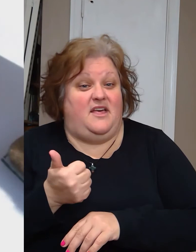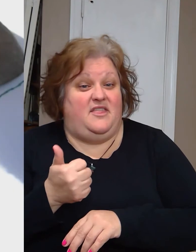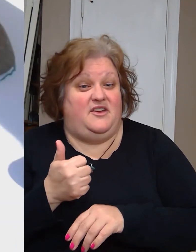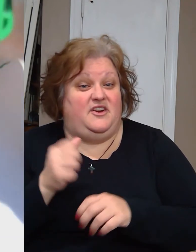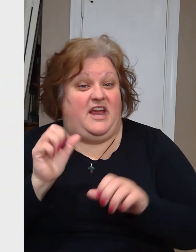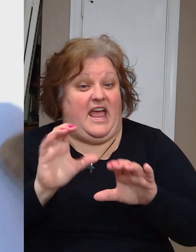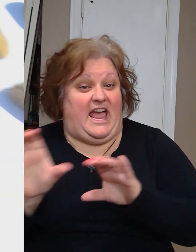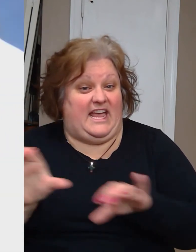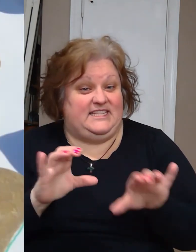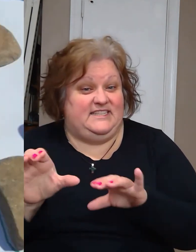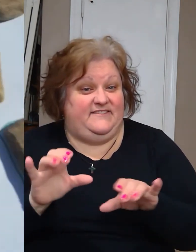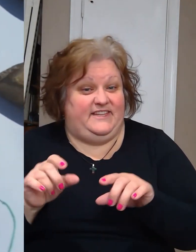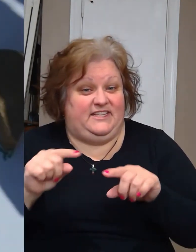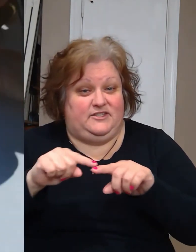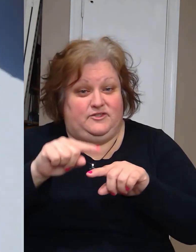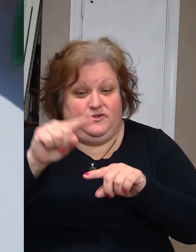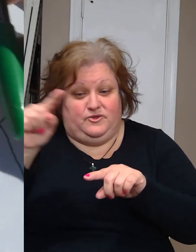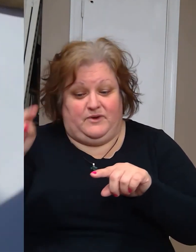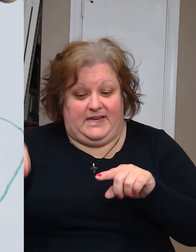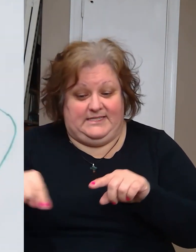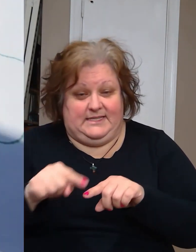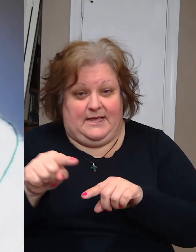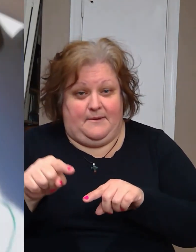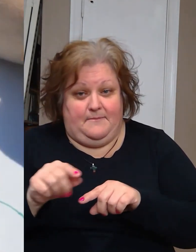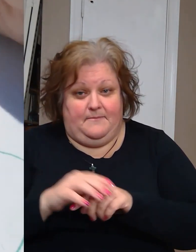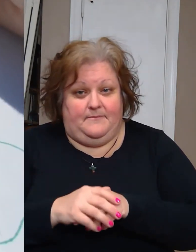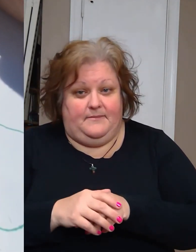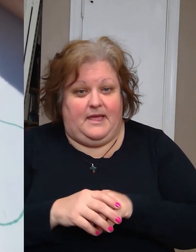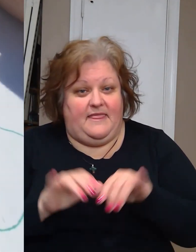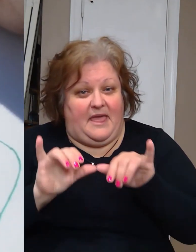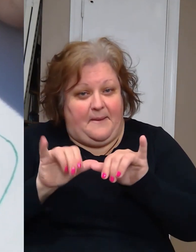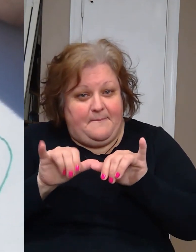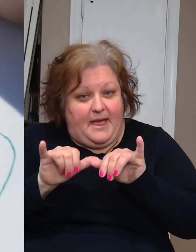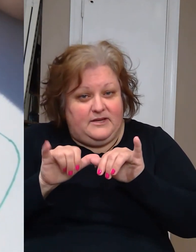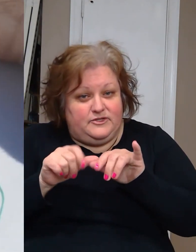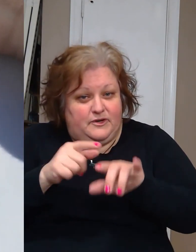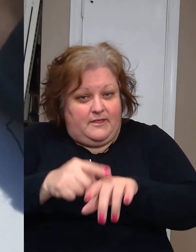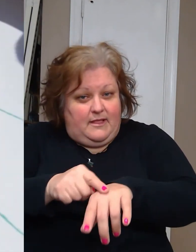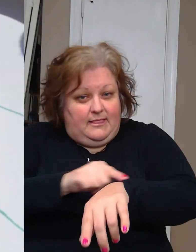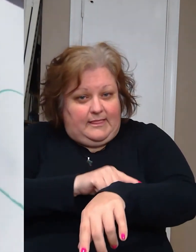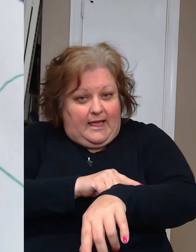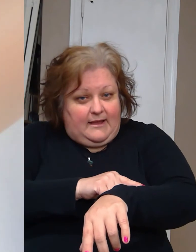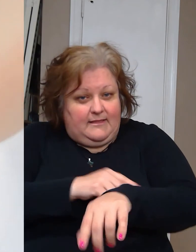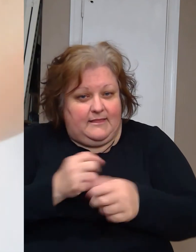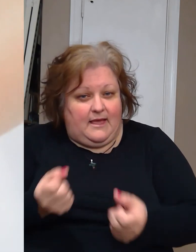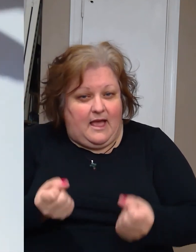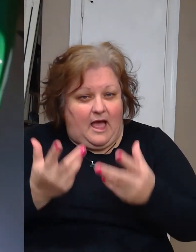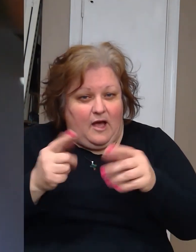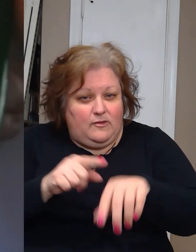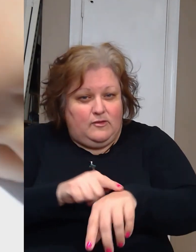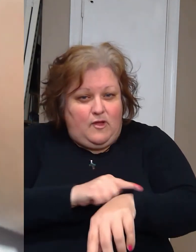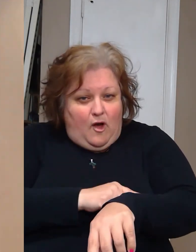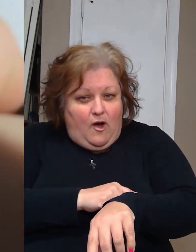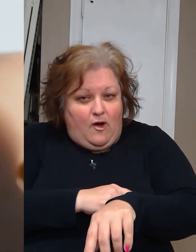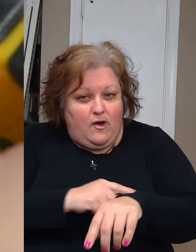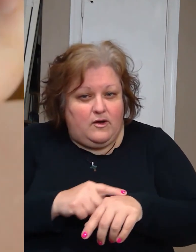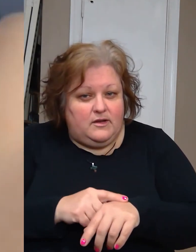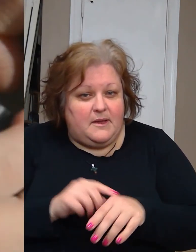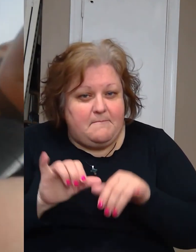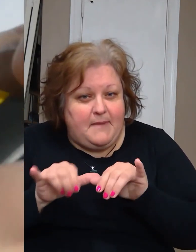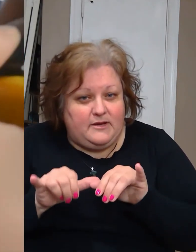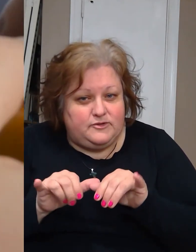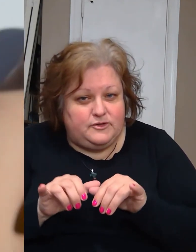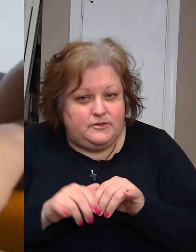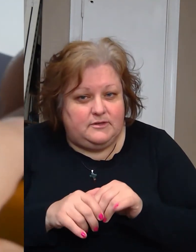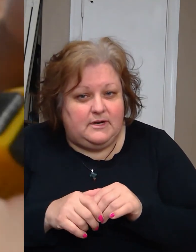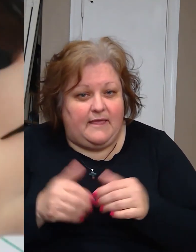Another little activity you could do with your rocks is trace them and then measure the length of them. And